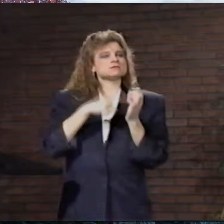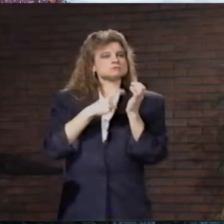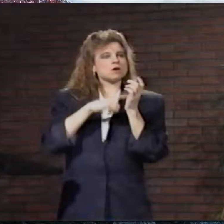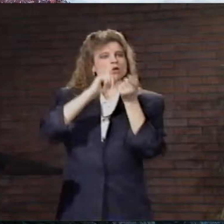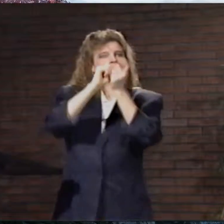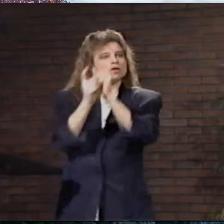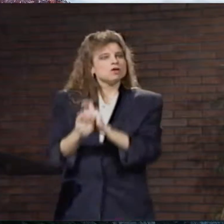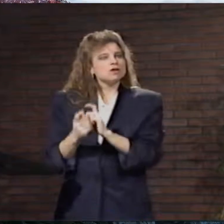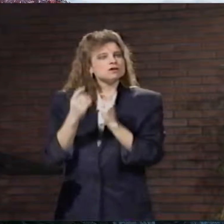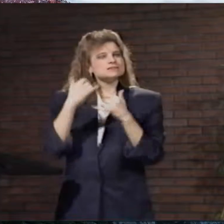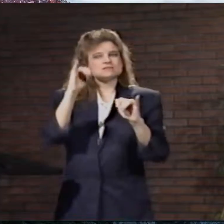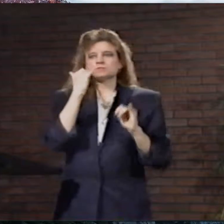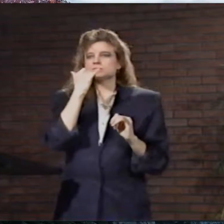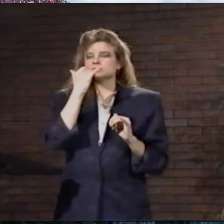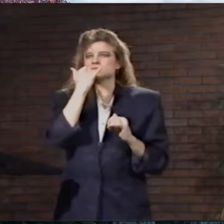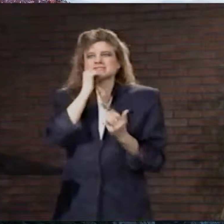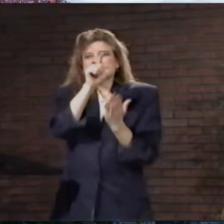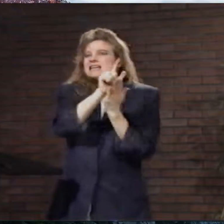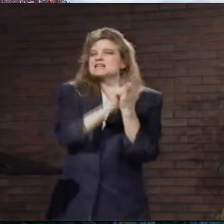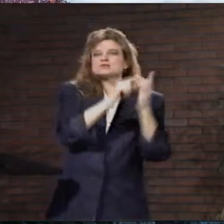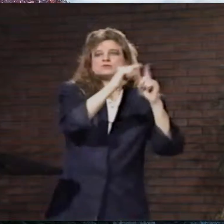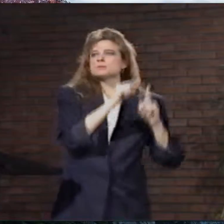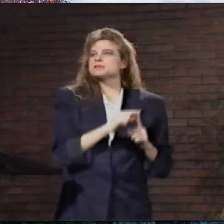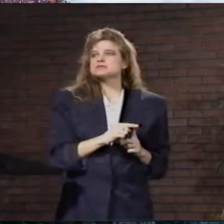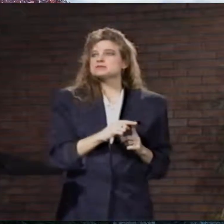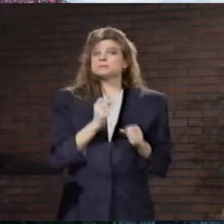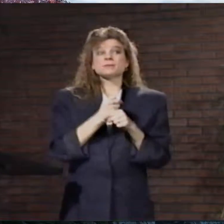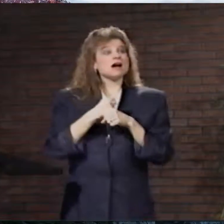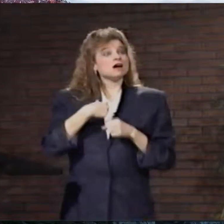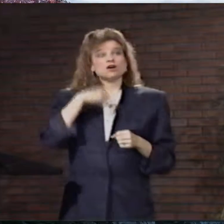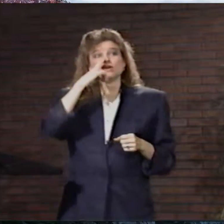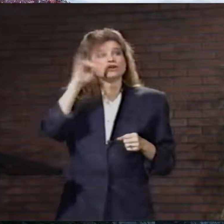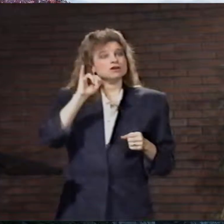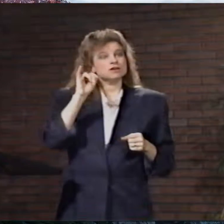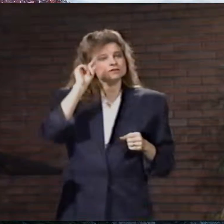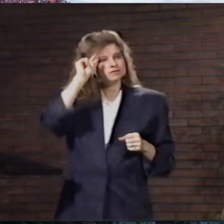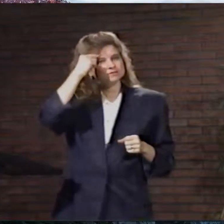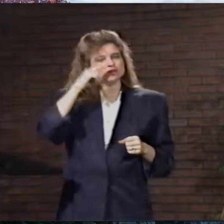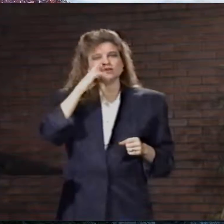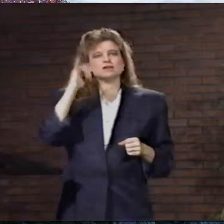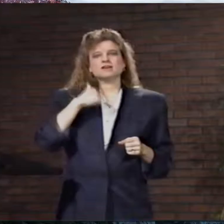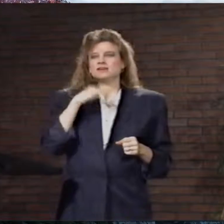in, and they just try to do their best.